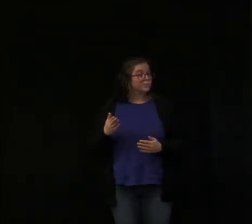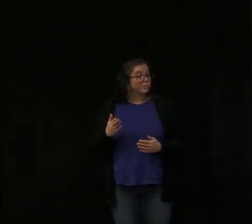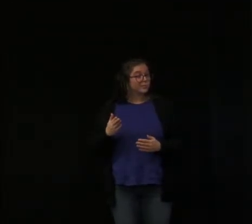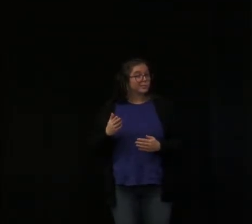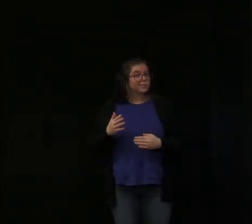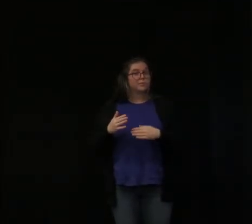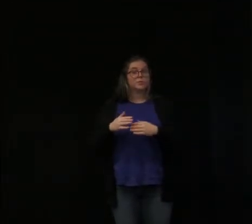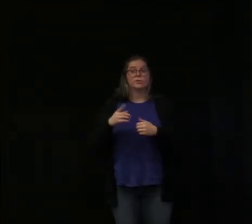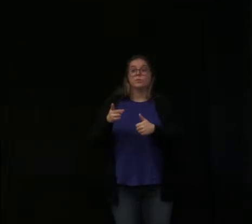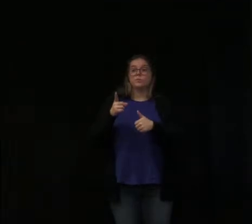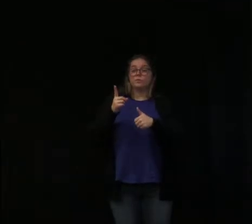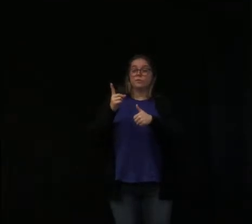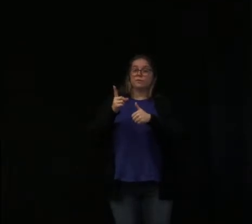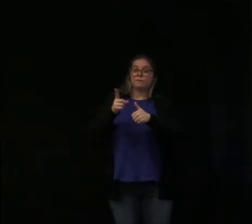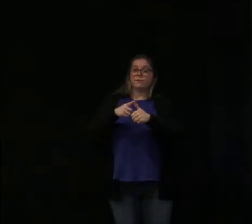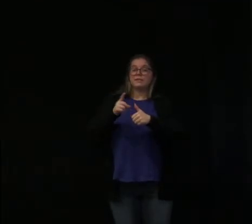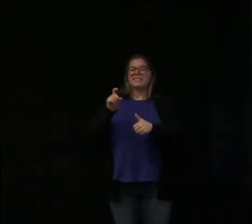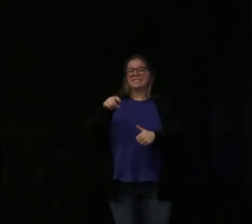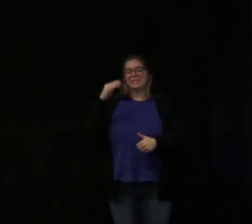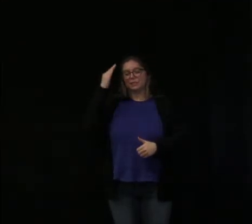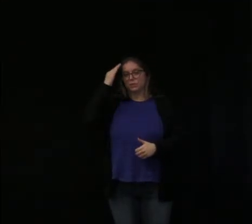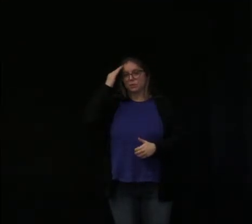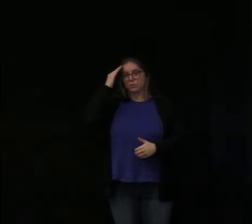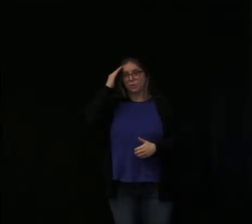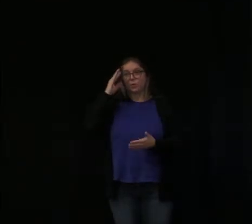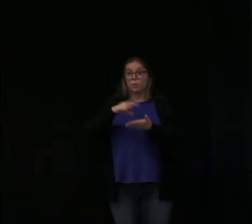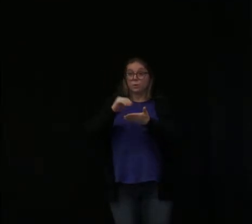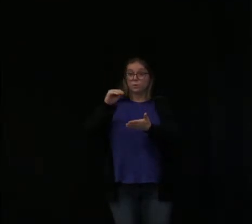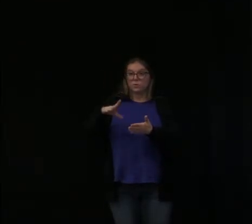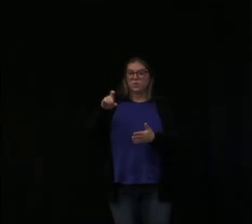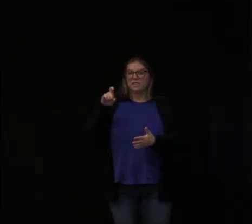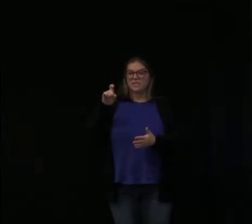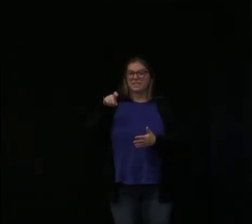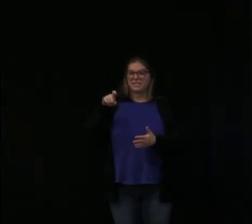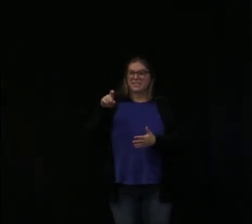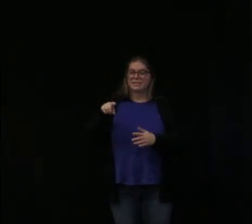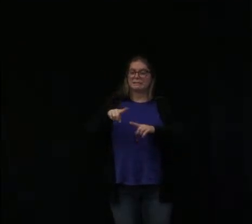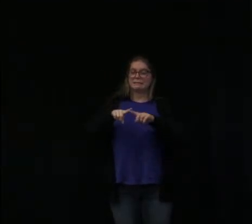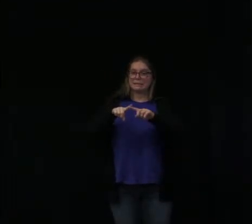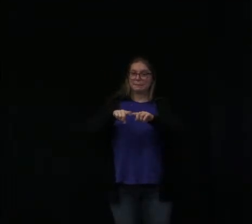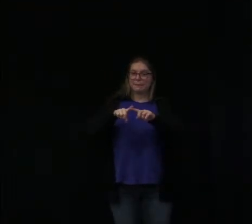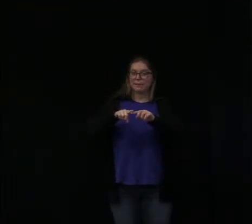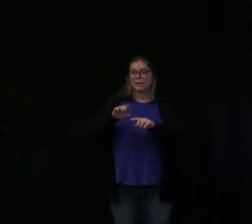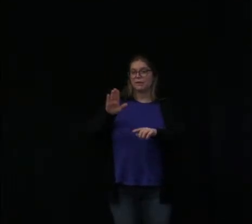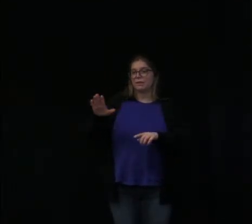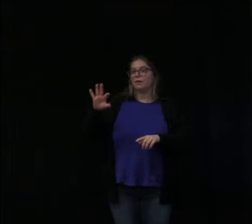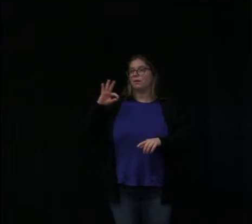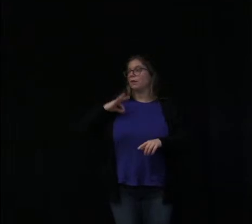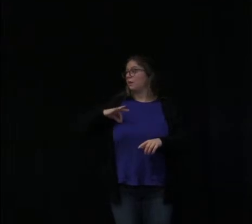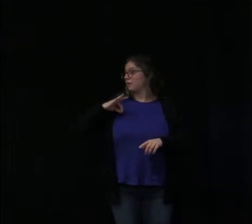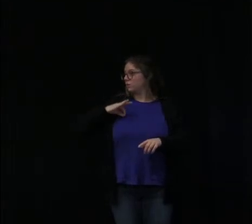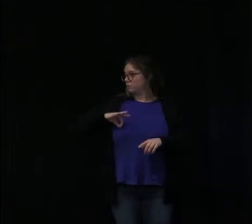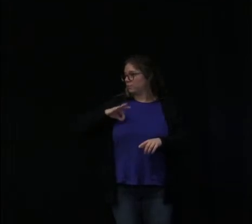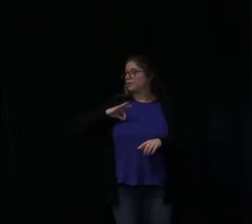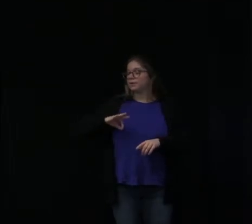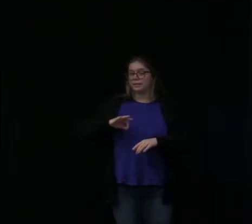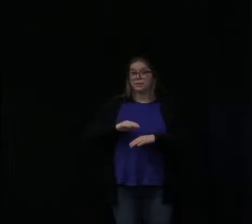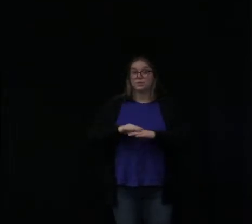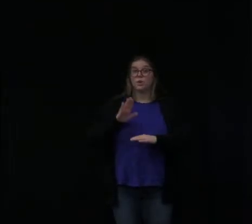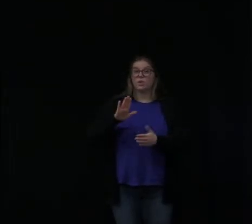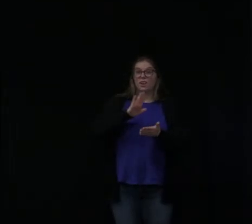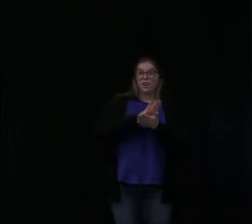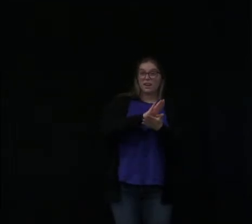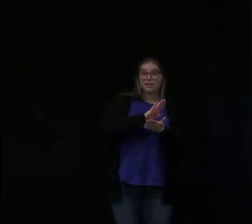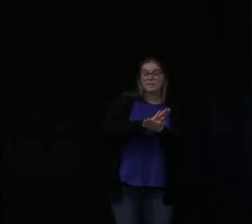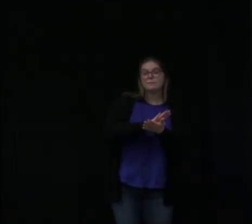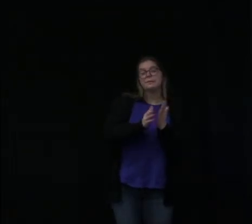So the first thing that we need to know is that the student's needs are going to be based on their eligibility. So both academic and functional skills should be based